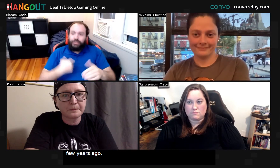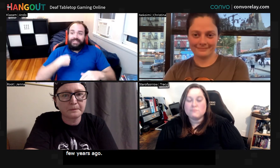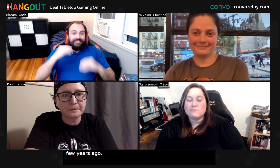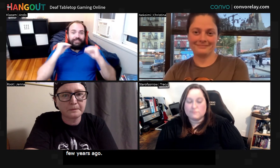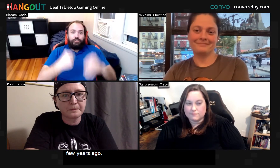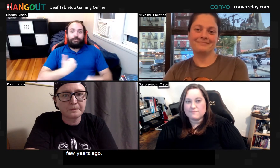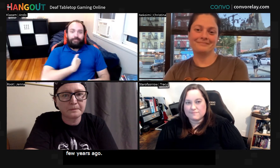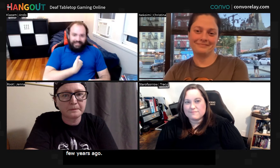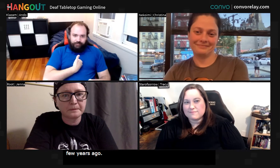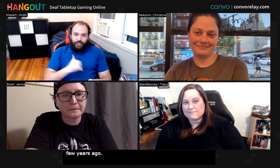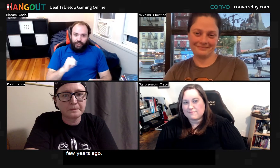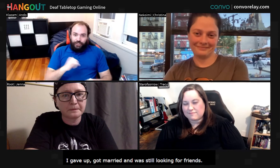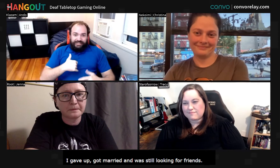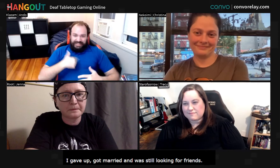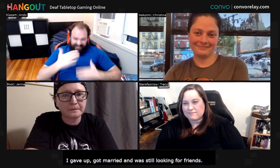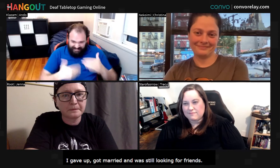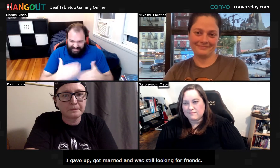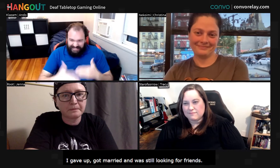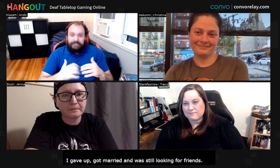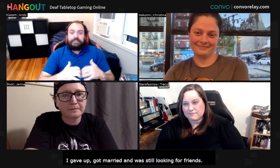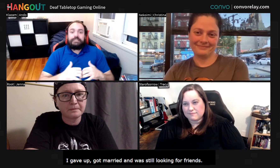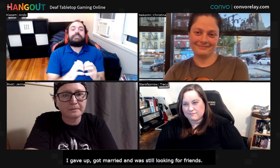how to play, and taught myself how to play as well.